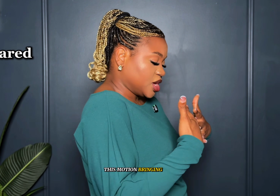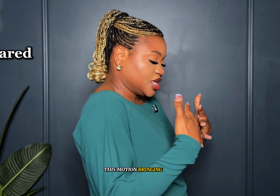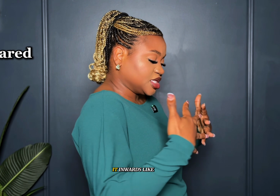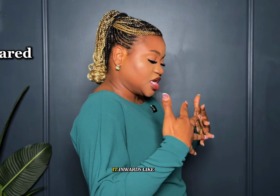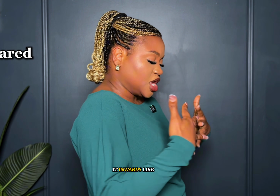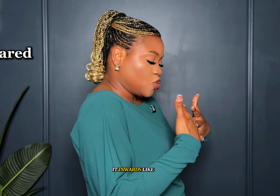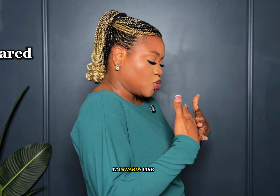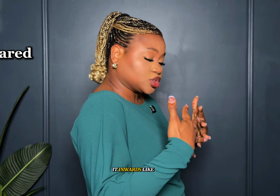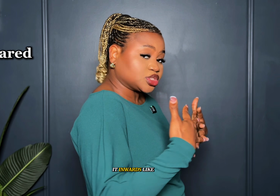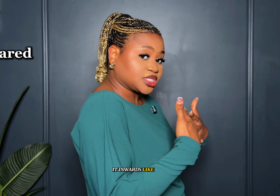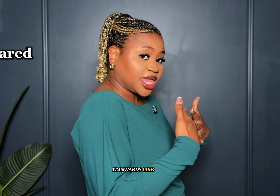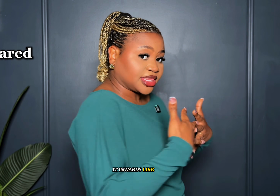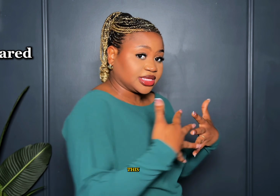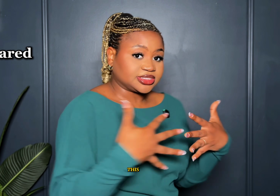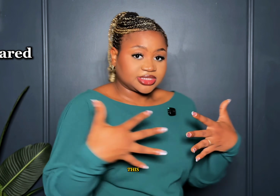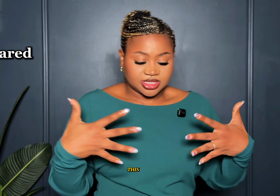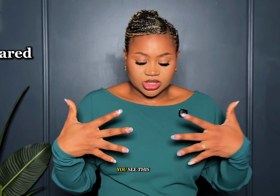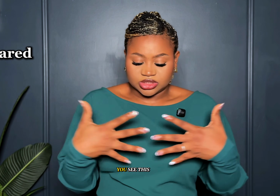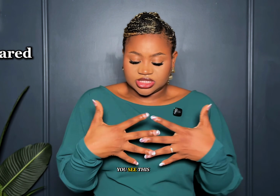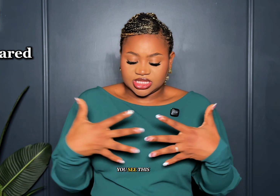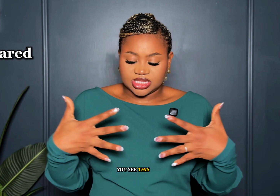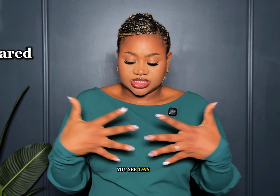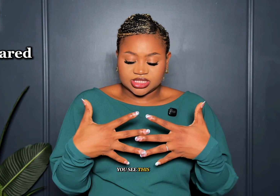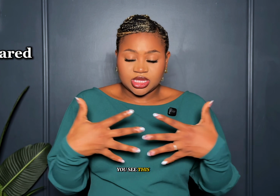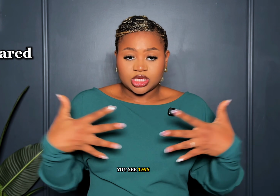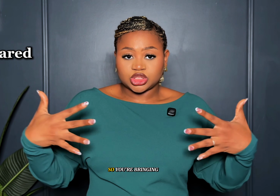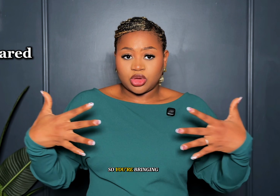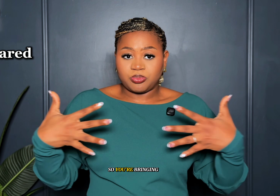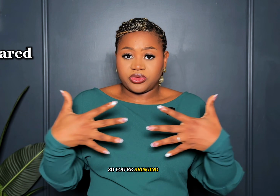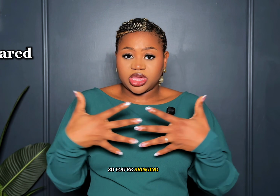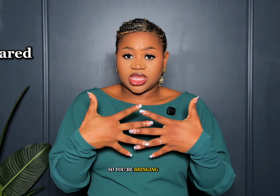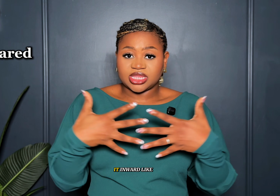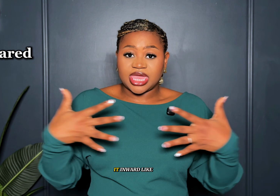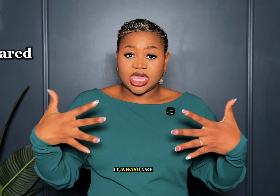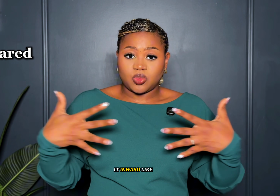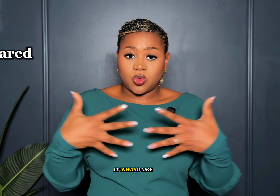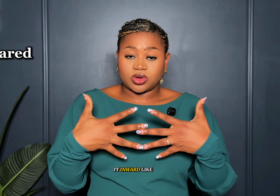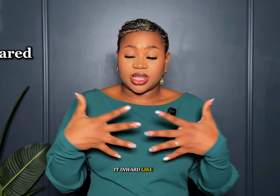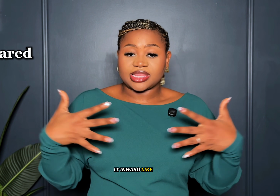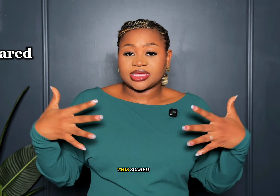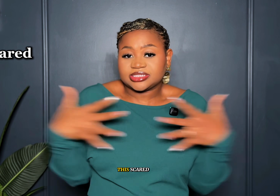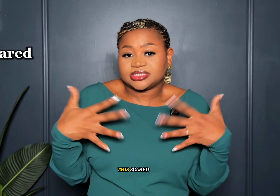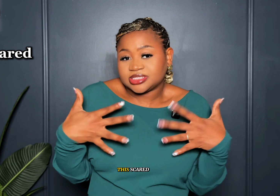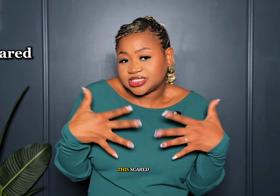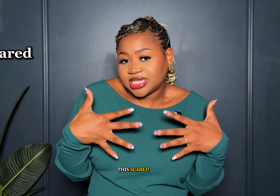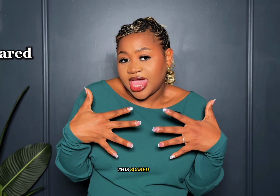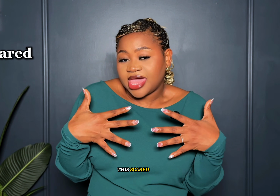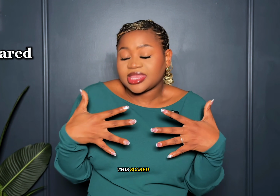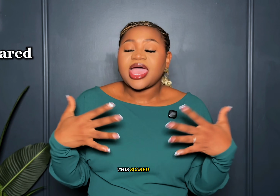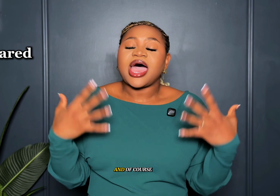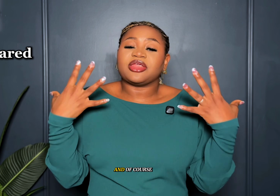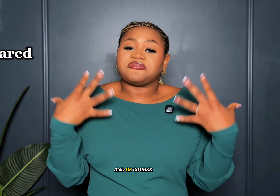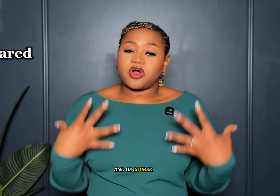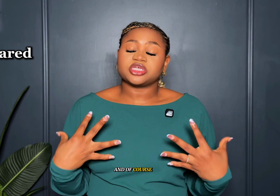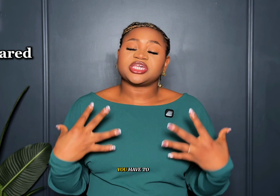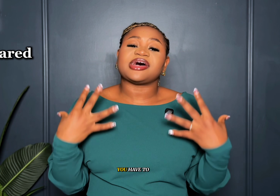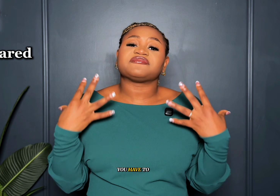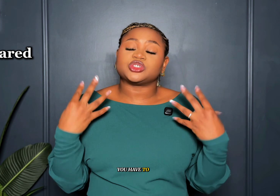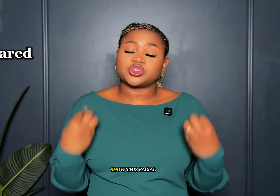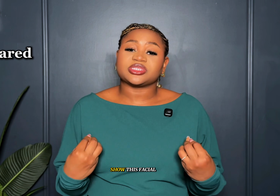it inwards like this. You see this? So you're bringing it inward like this, scared. And of course, you have to show this